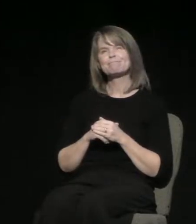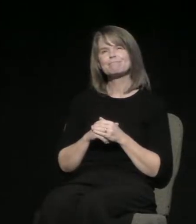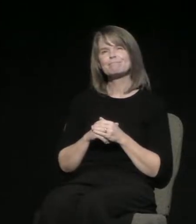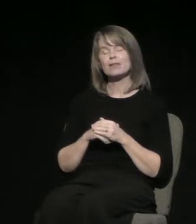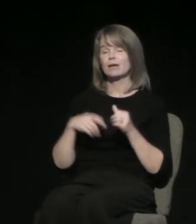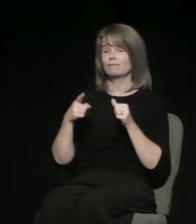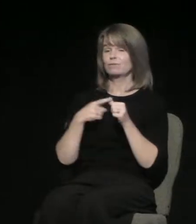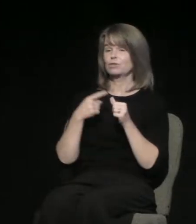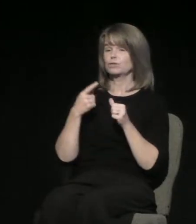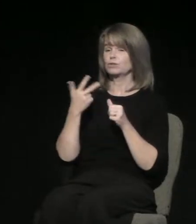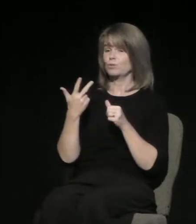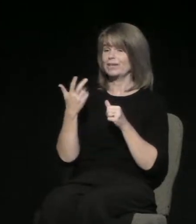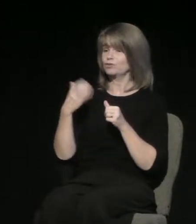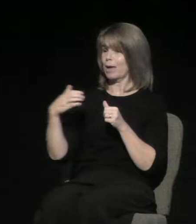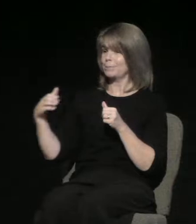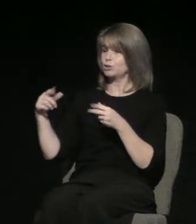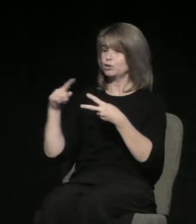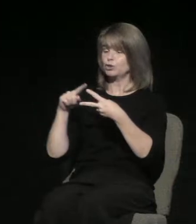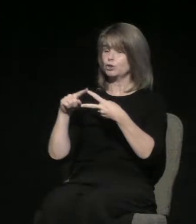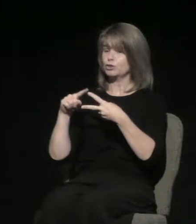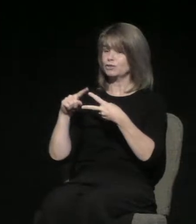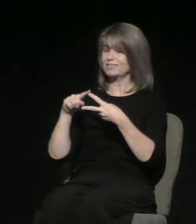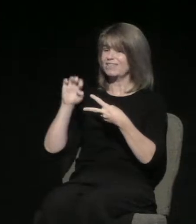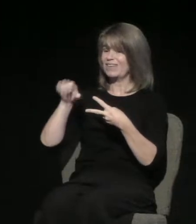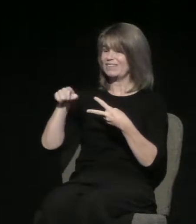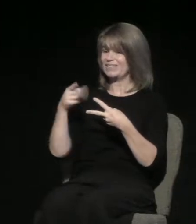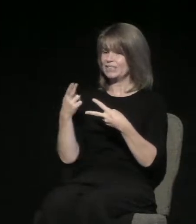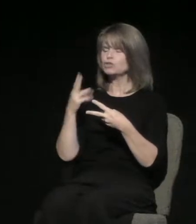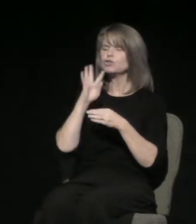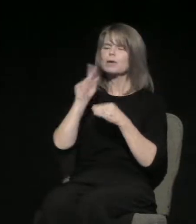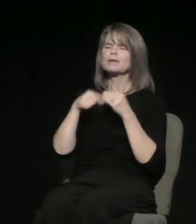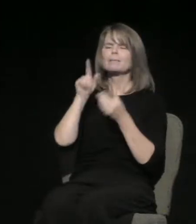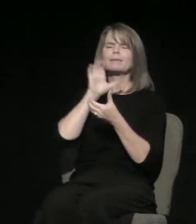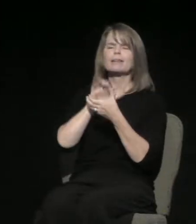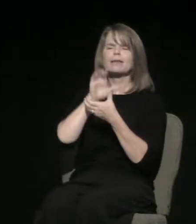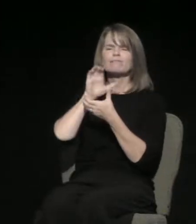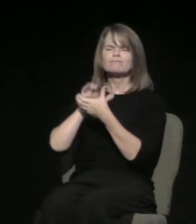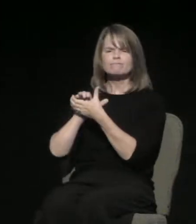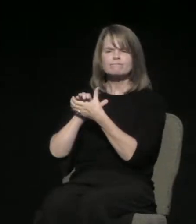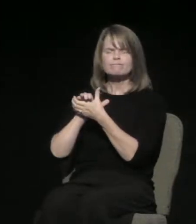Those First Three Chapters Deal With The Doctrines Of The Faith